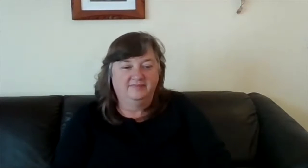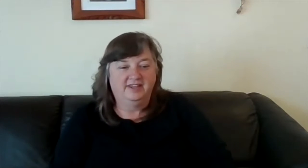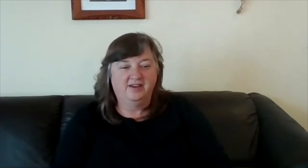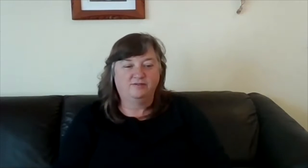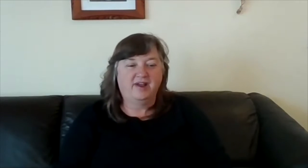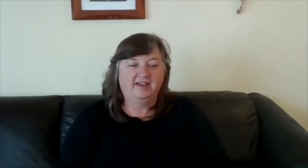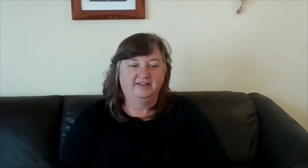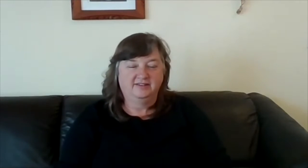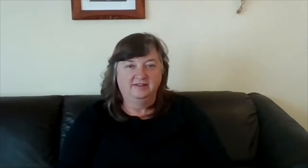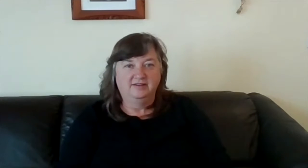Like you have a racket.